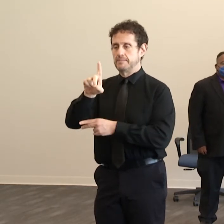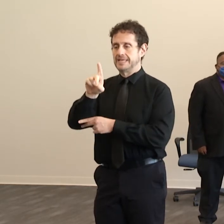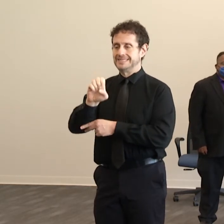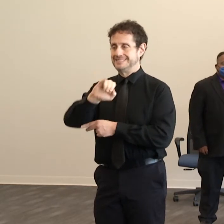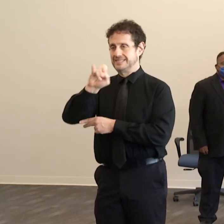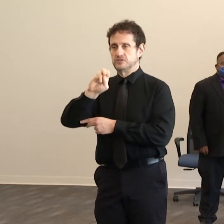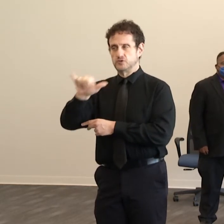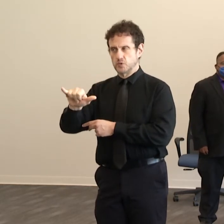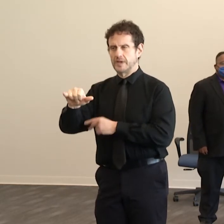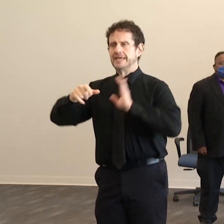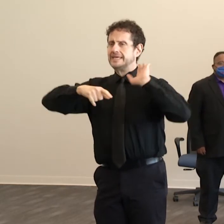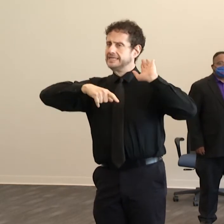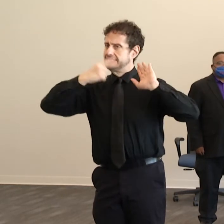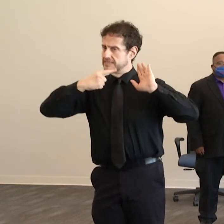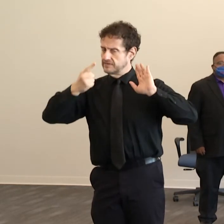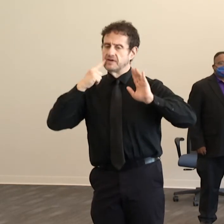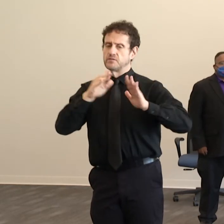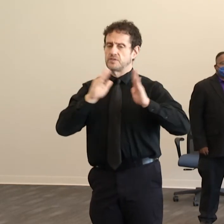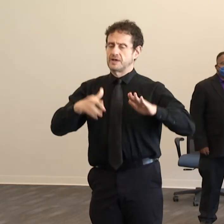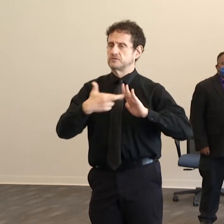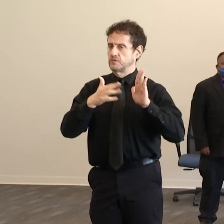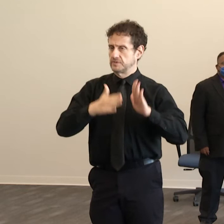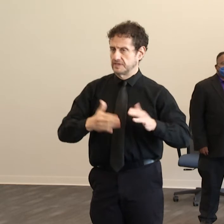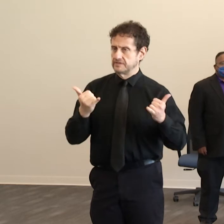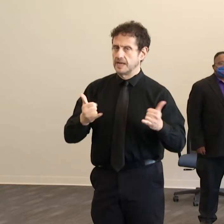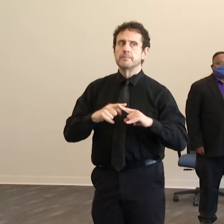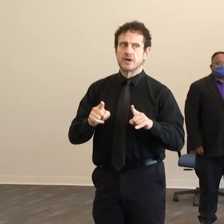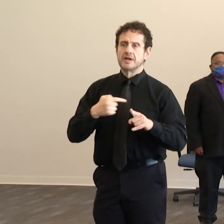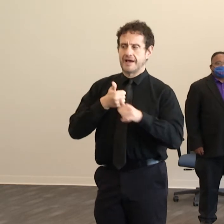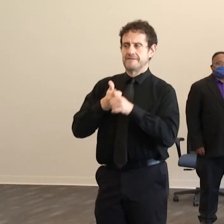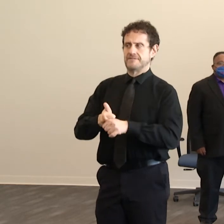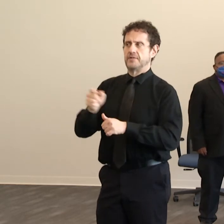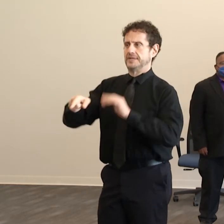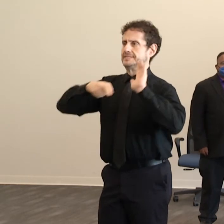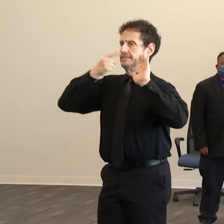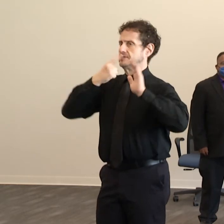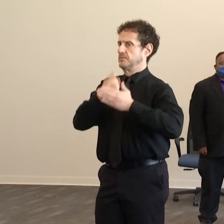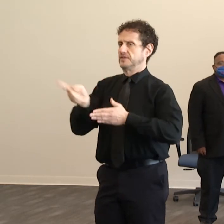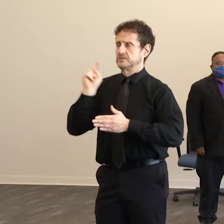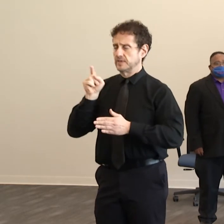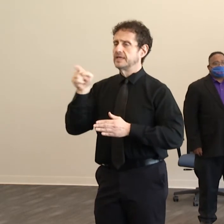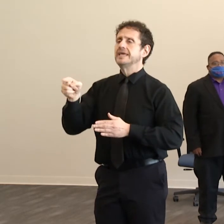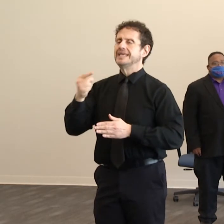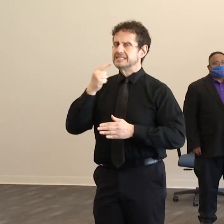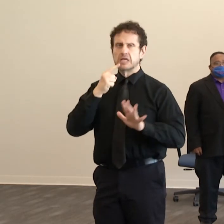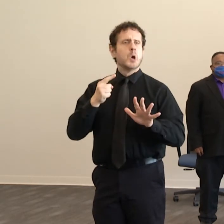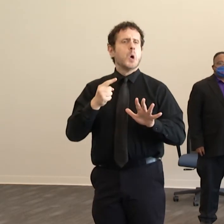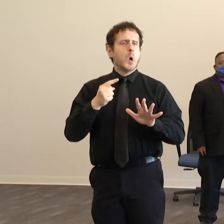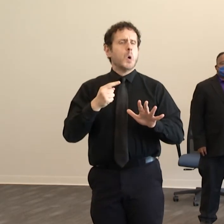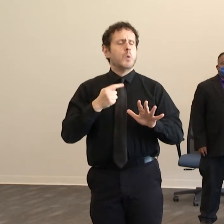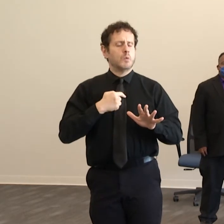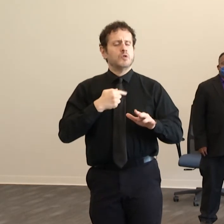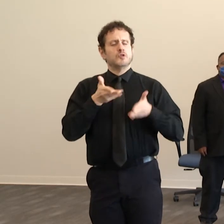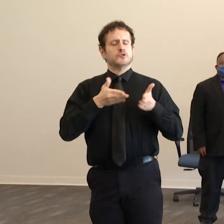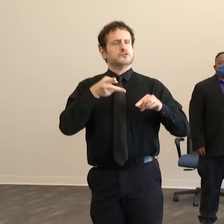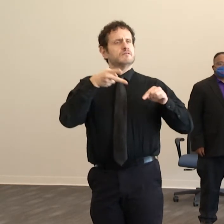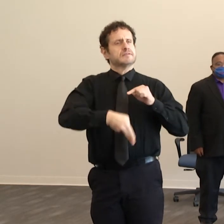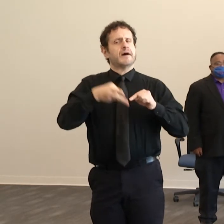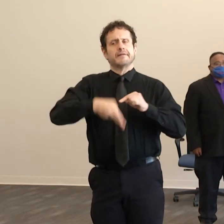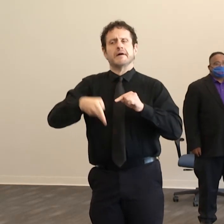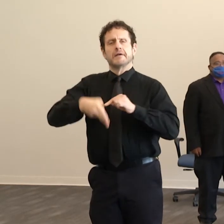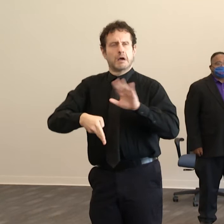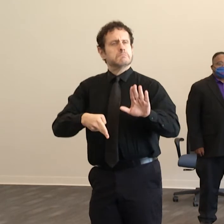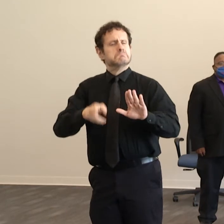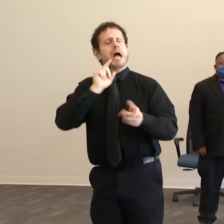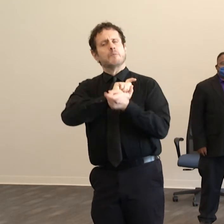today. I've not heard what he said, but I followed his testimony last week. He promised to undo the damage, as Congressman Rush and others have